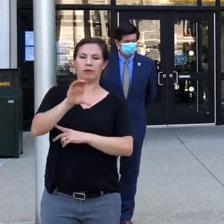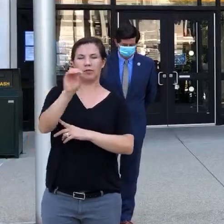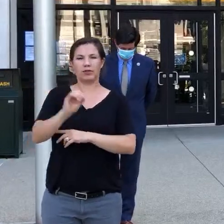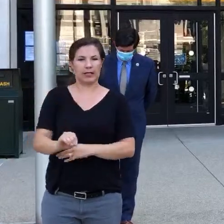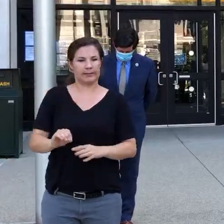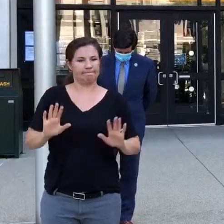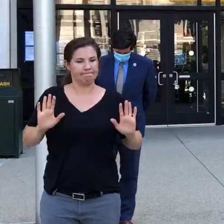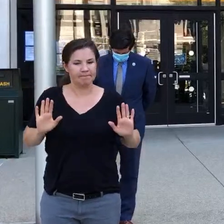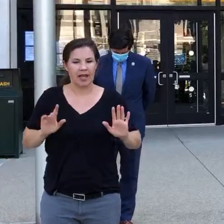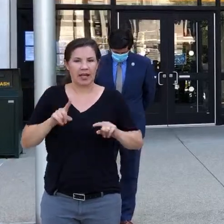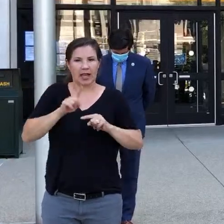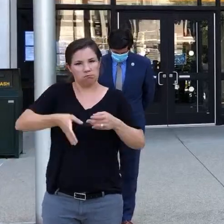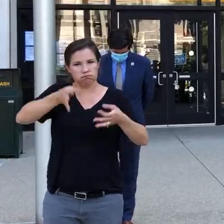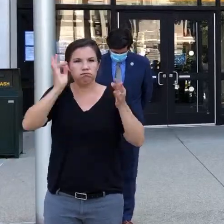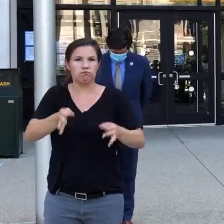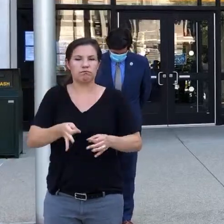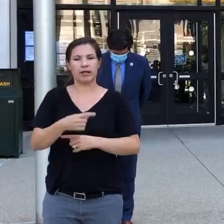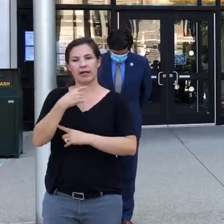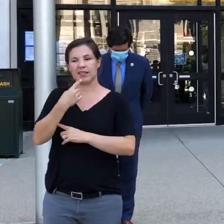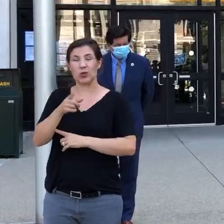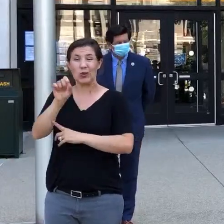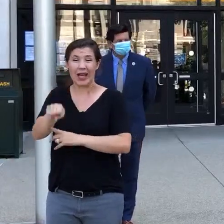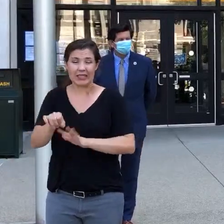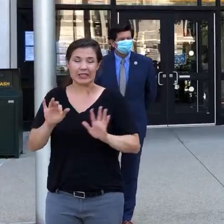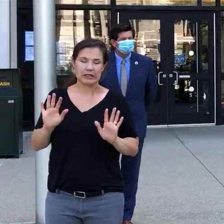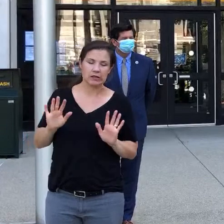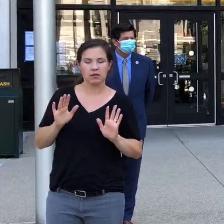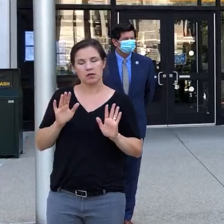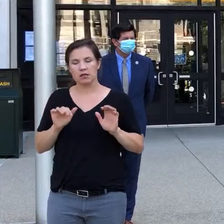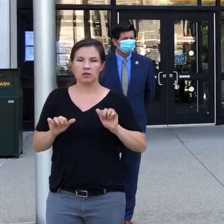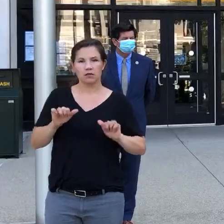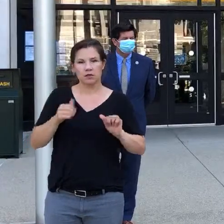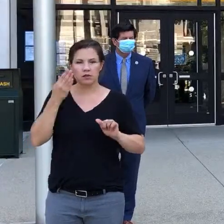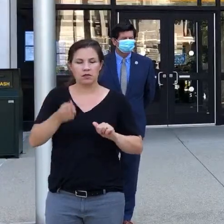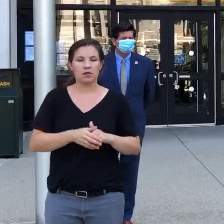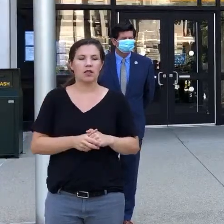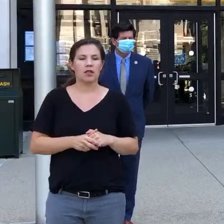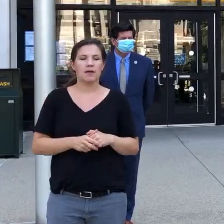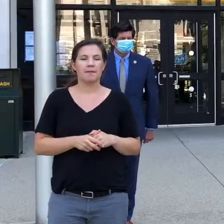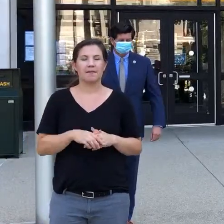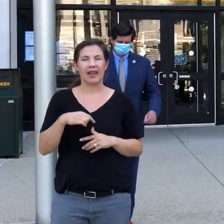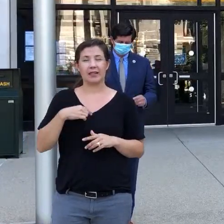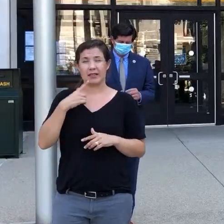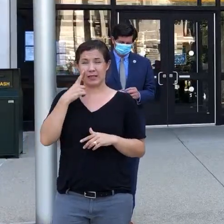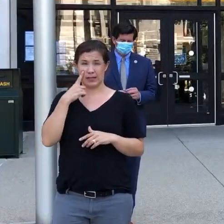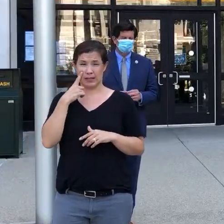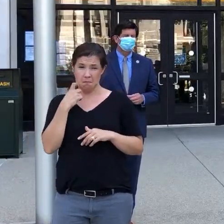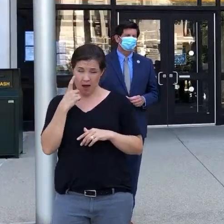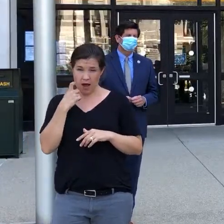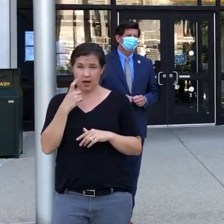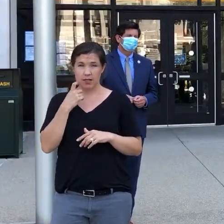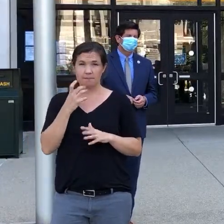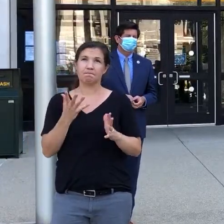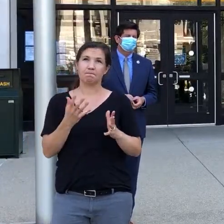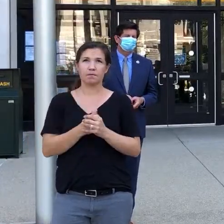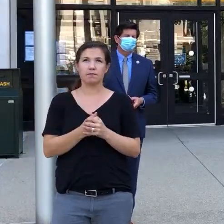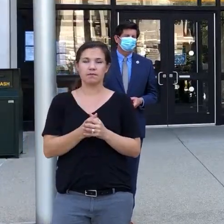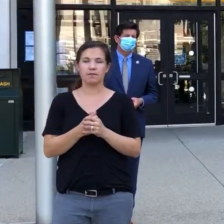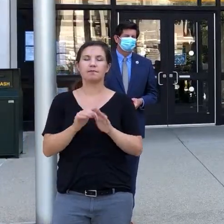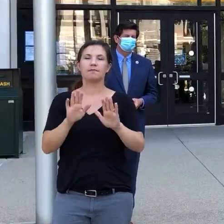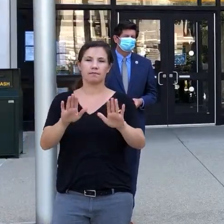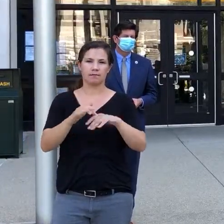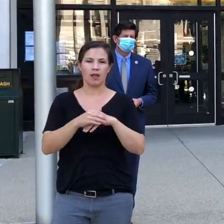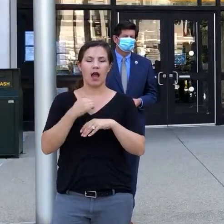100%, definitive yes to your answer. I suspect, though, listen here, I know